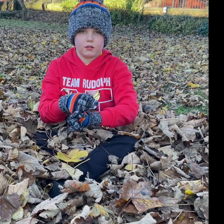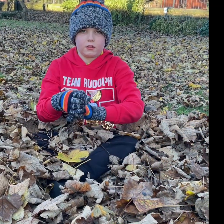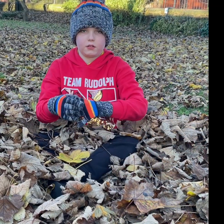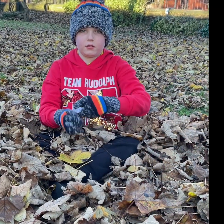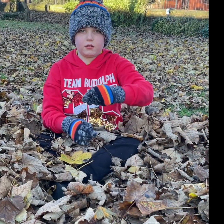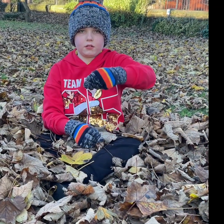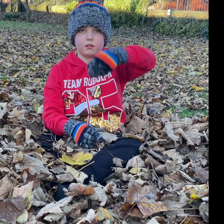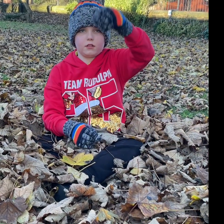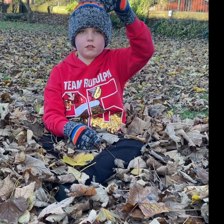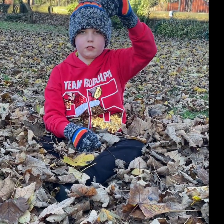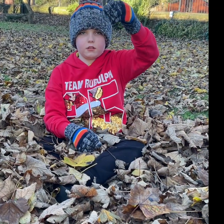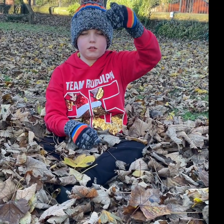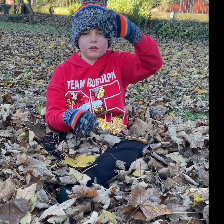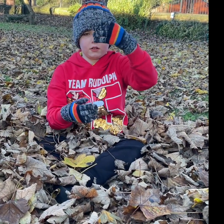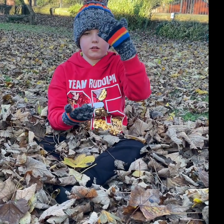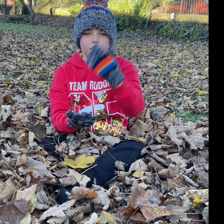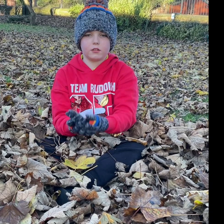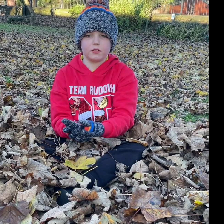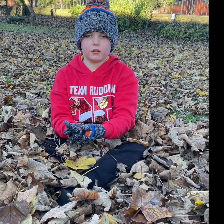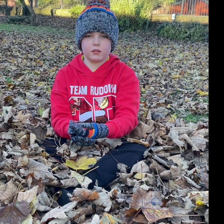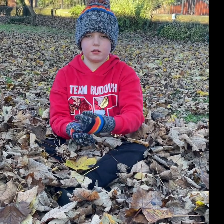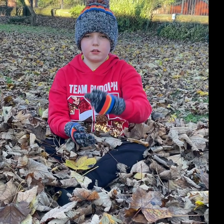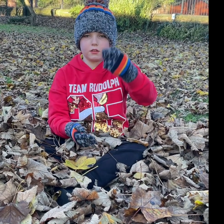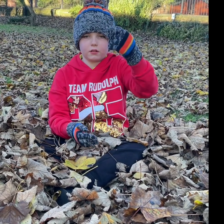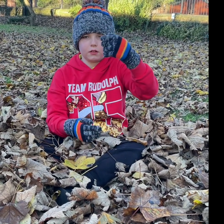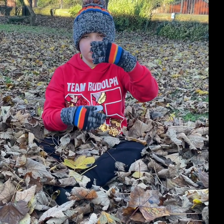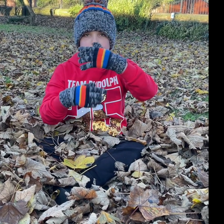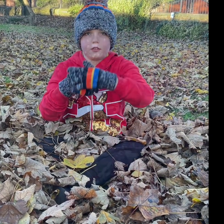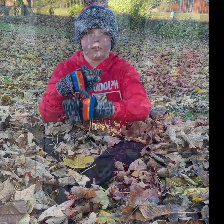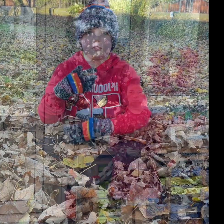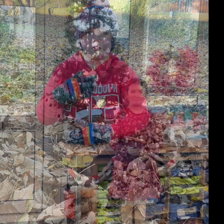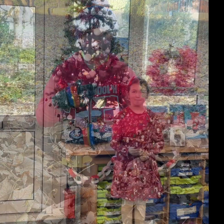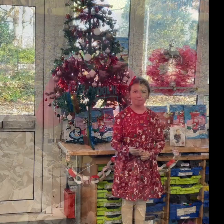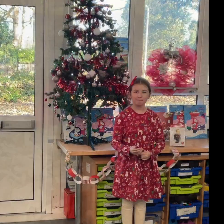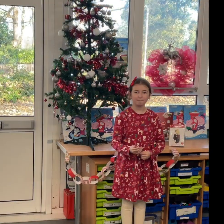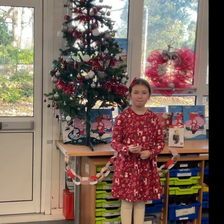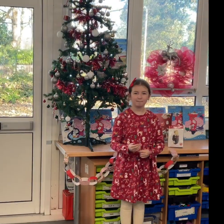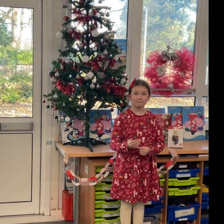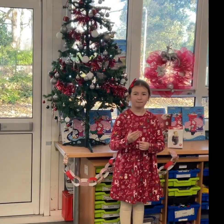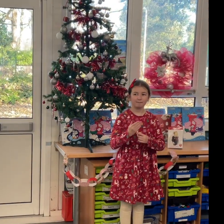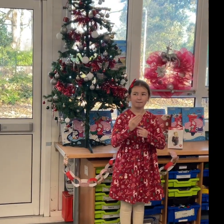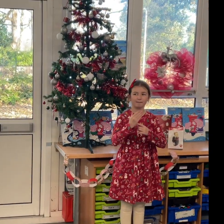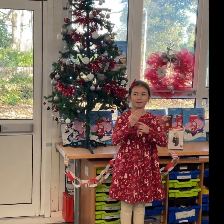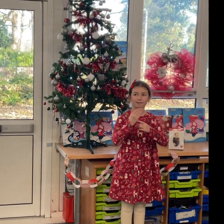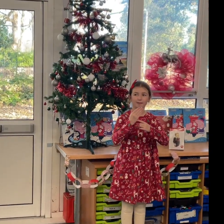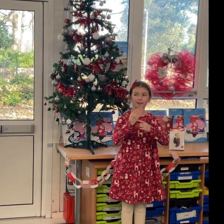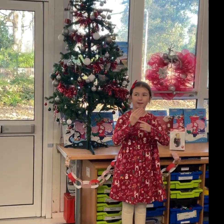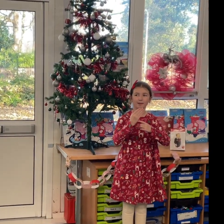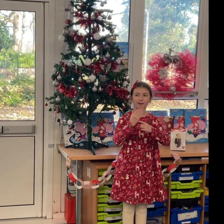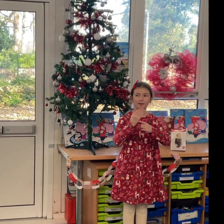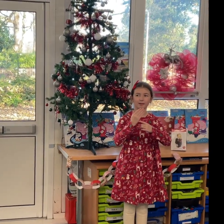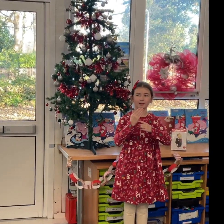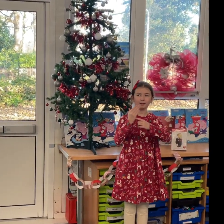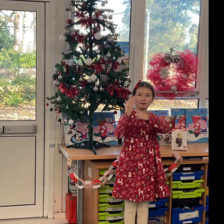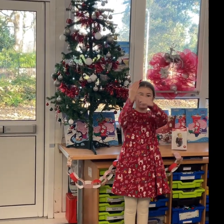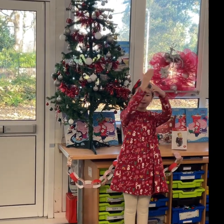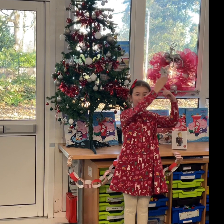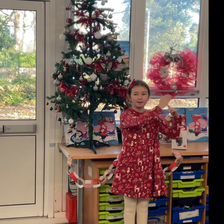cane. S is for the stocking on the chimney wall. T is for the